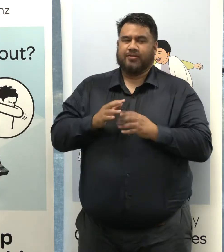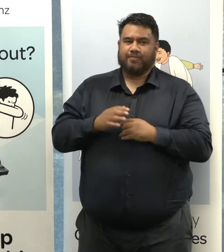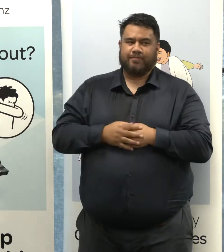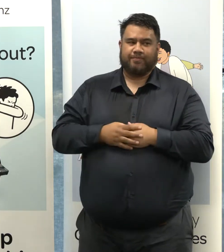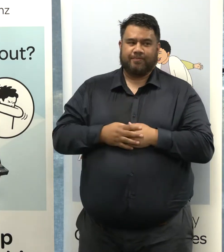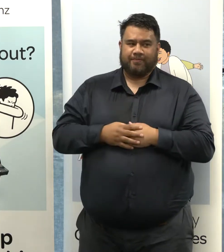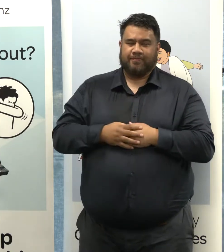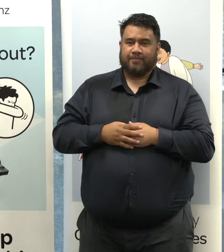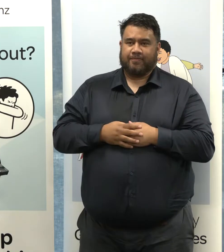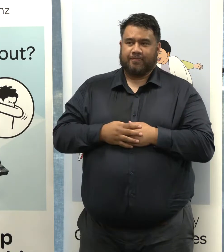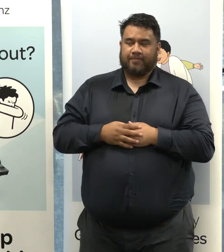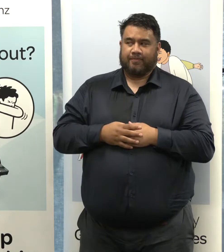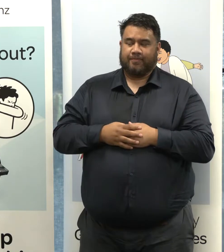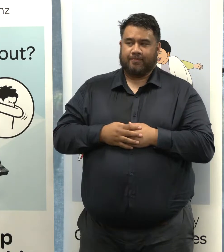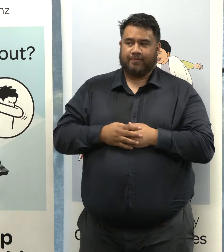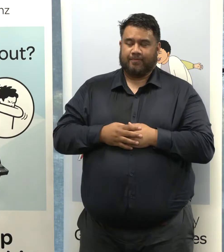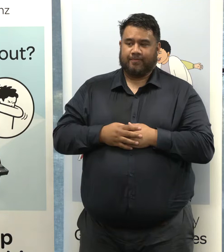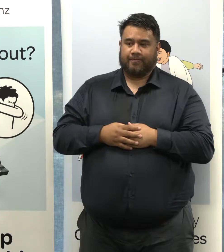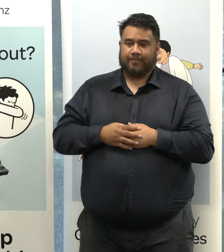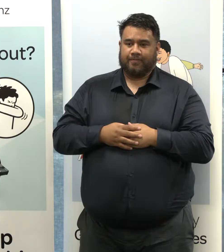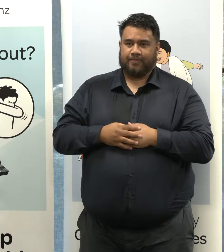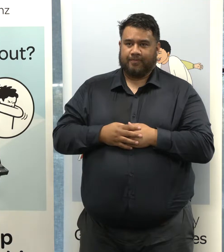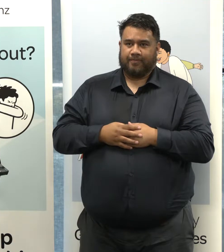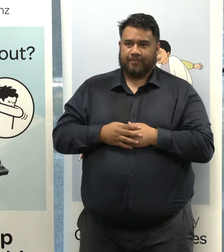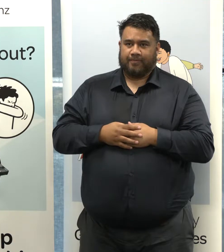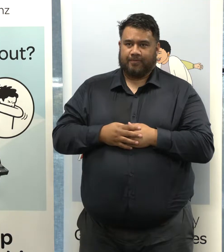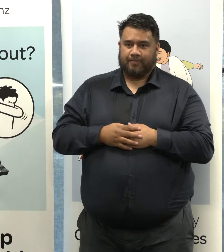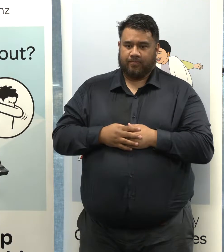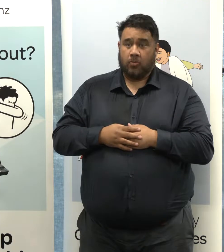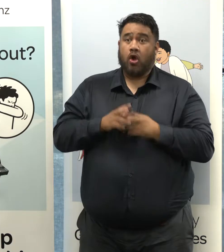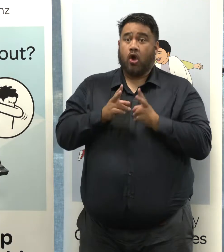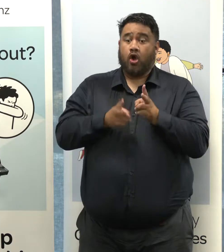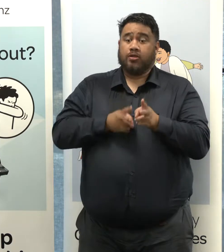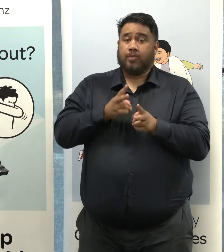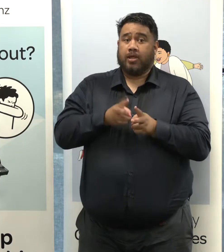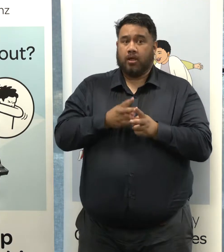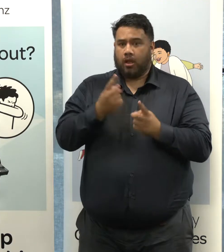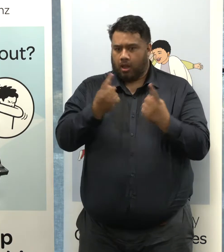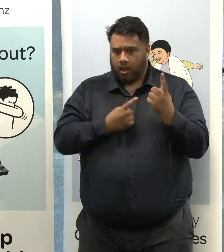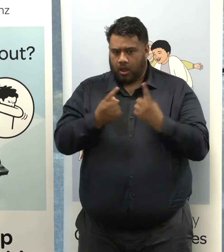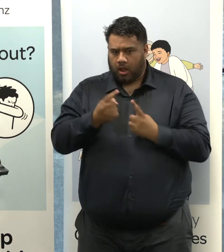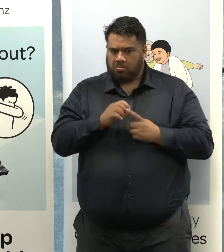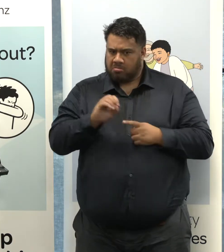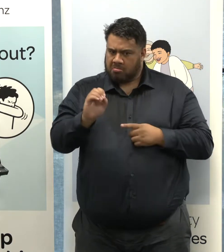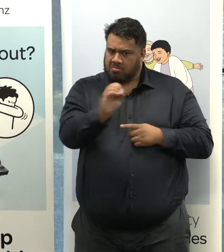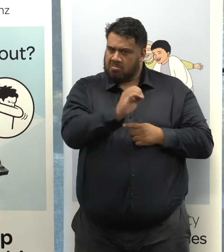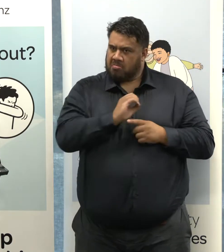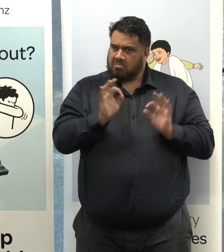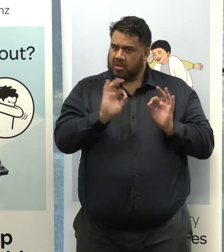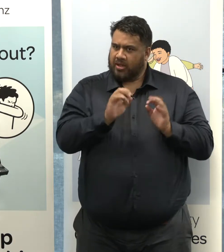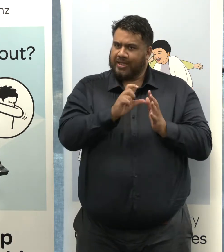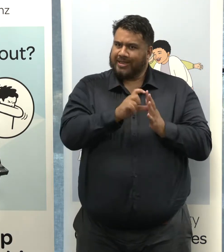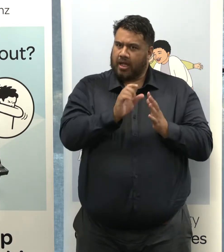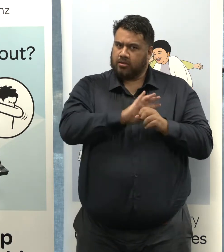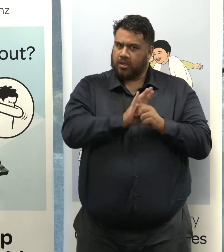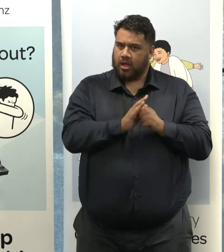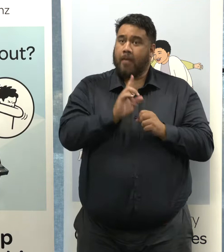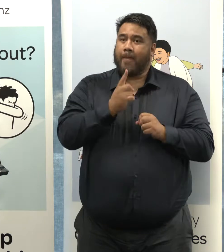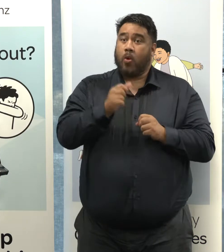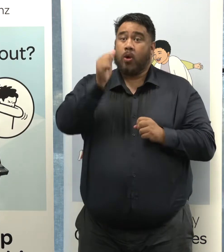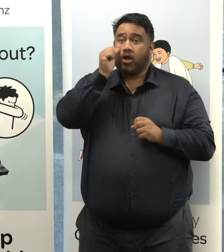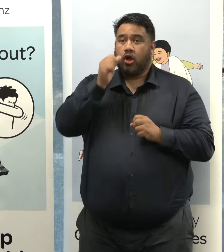any of our recent hospital admissions with the Delta variant, we do know Delta is still out there in the community. And for